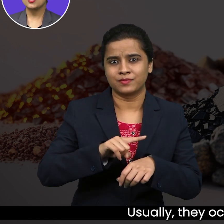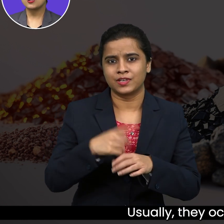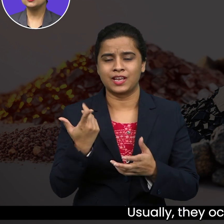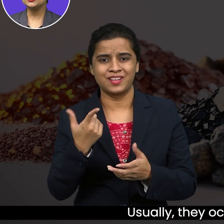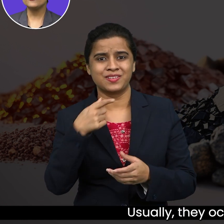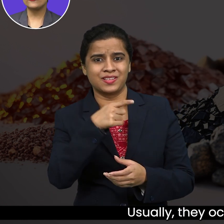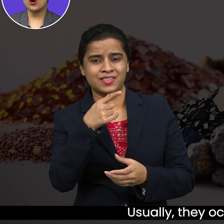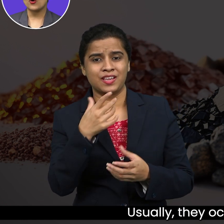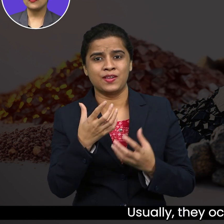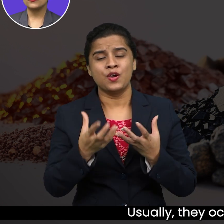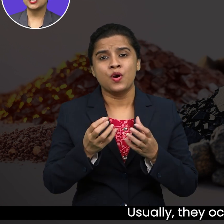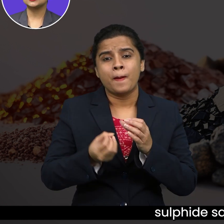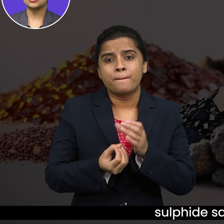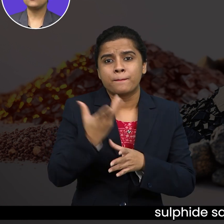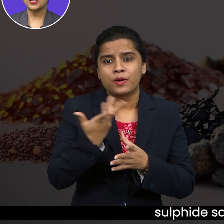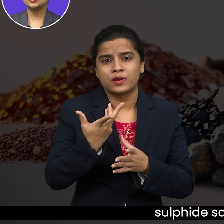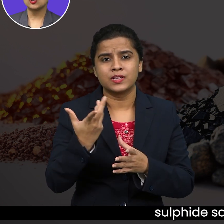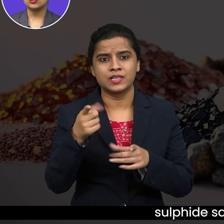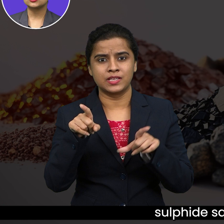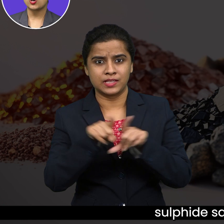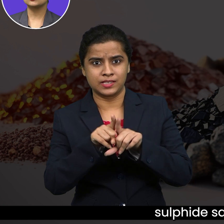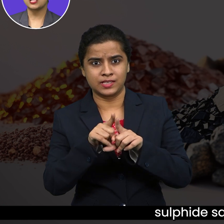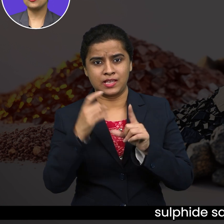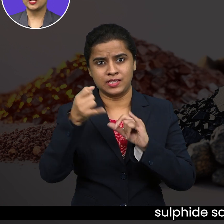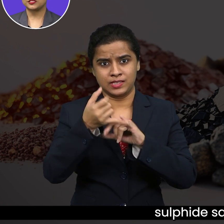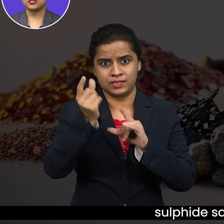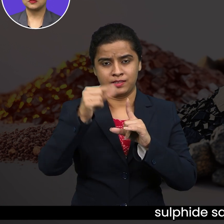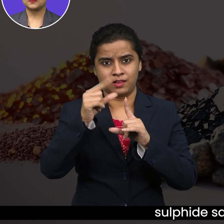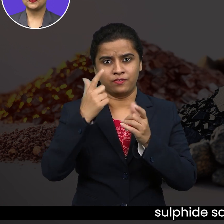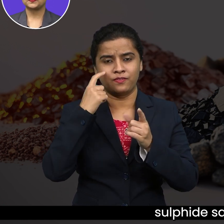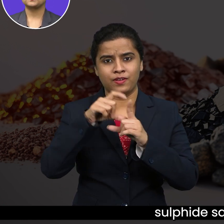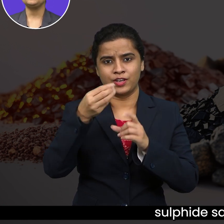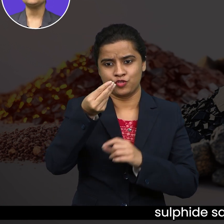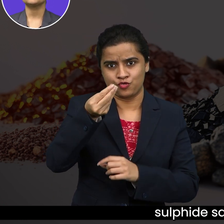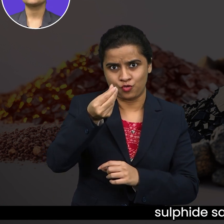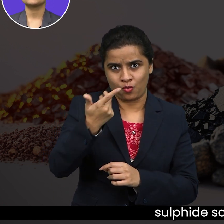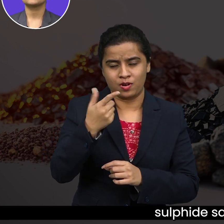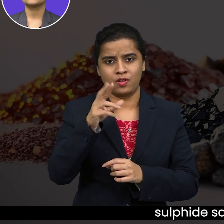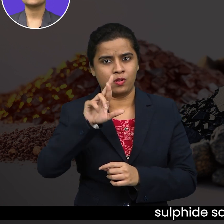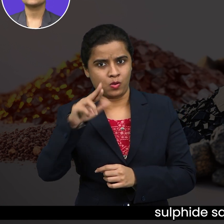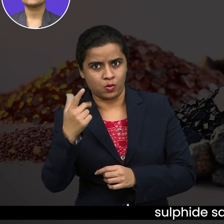Usually, they occur in the form of their sulfide salts or carbonates.